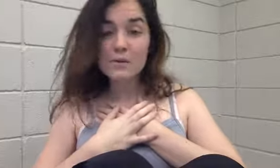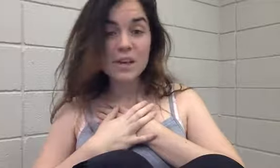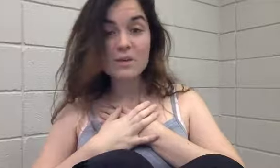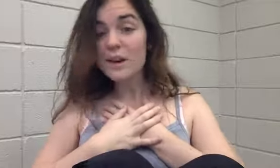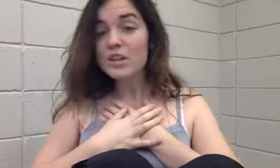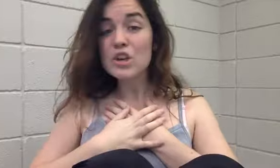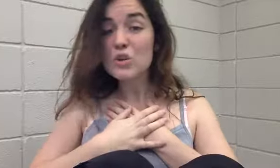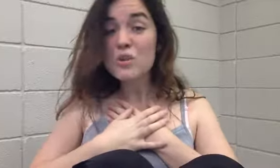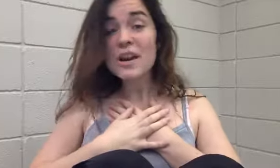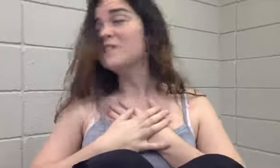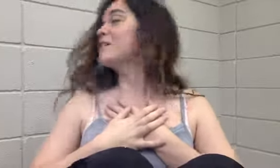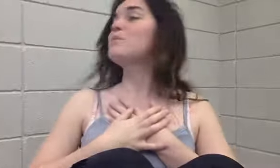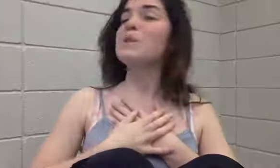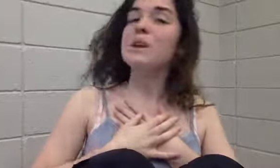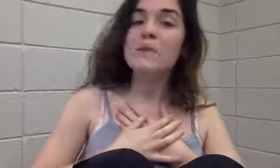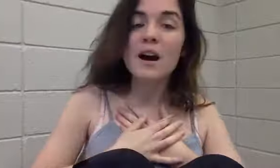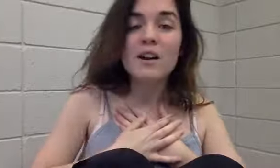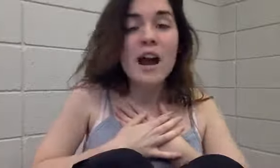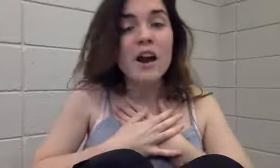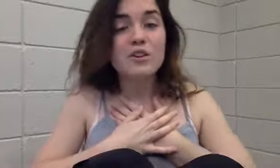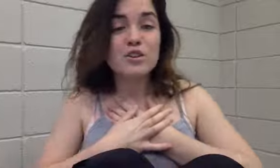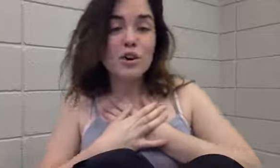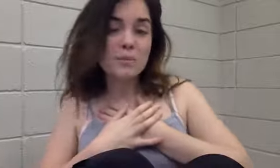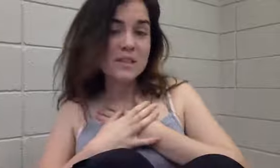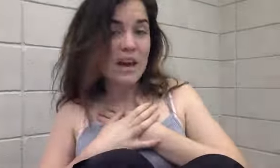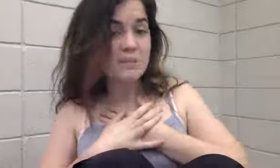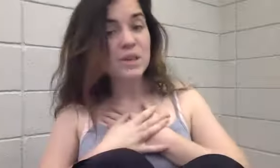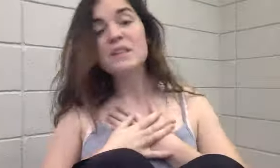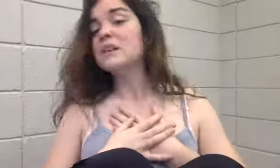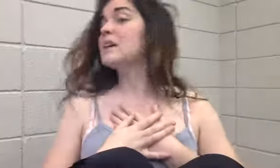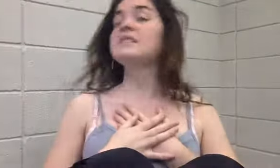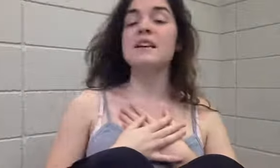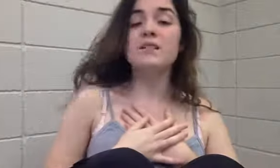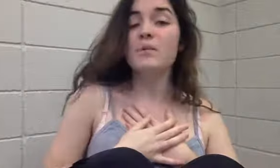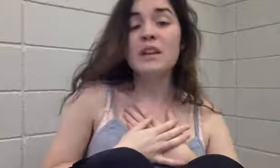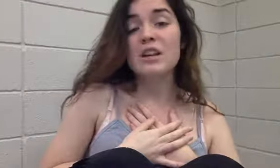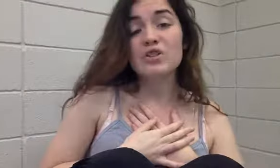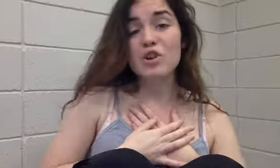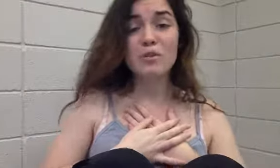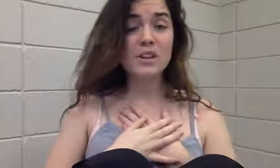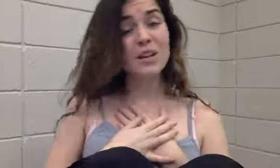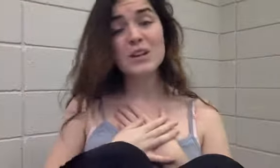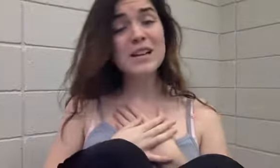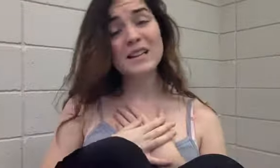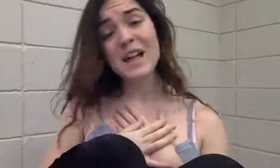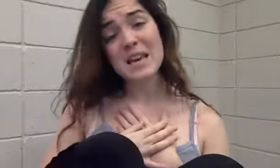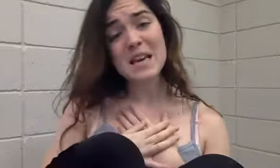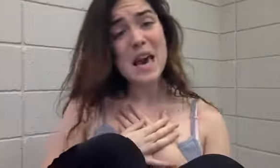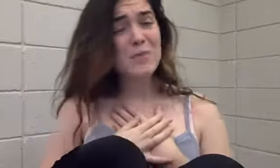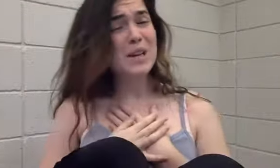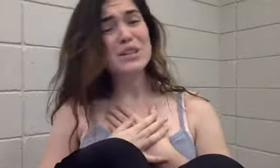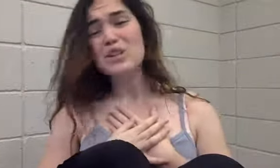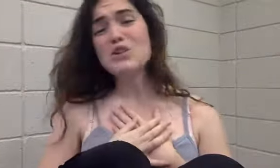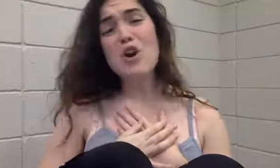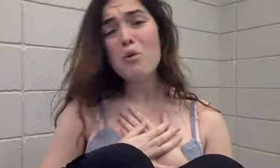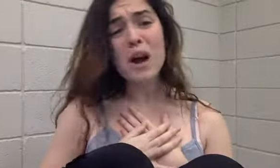about you. It's not going to be about how you're upset because I said something in a joke that you didn't like. Because you know what?